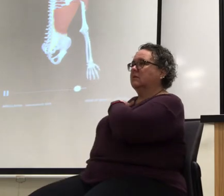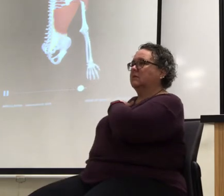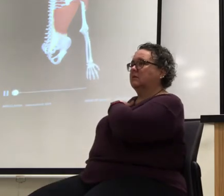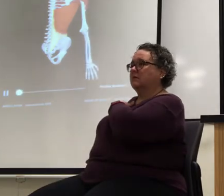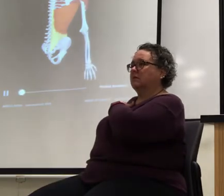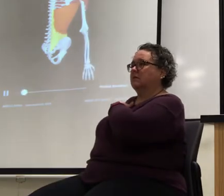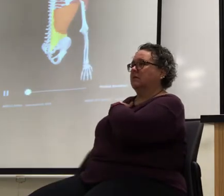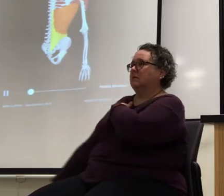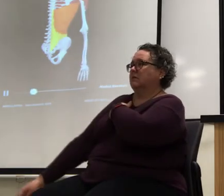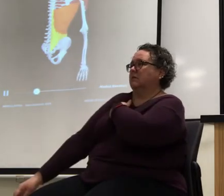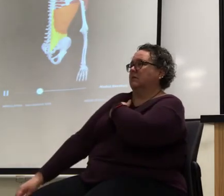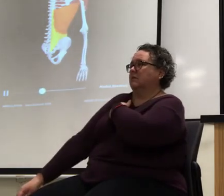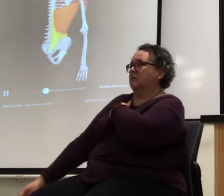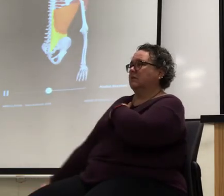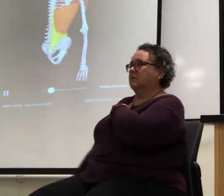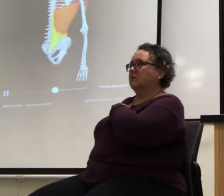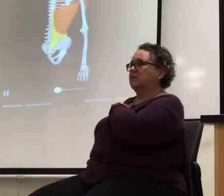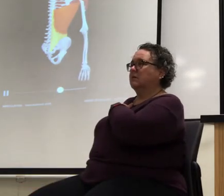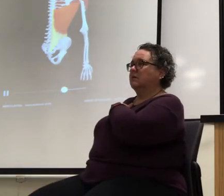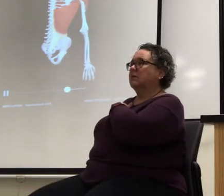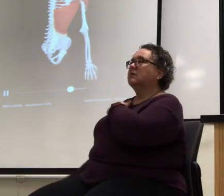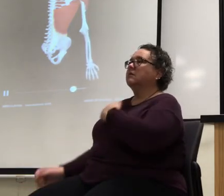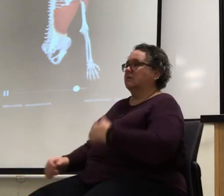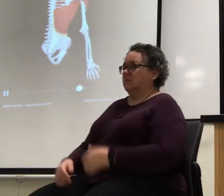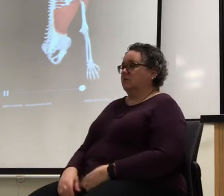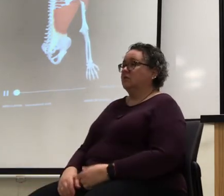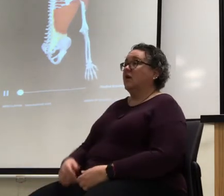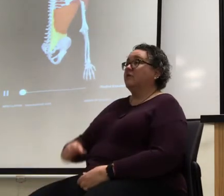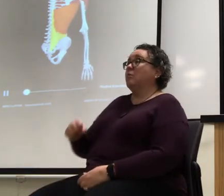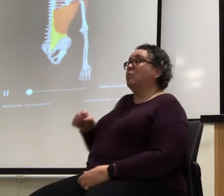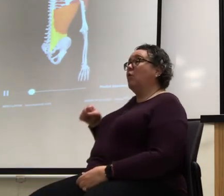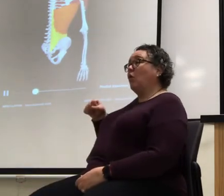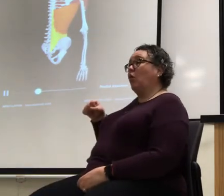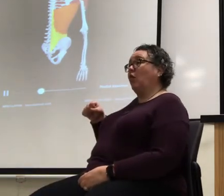by the front of the arm. So you pull from the back. You can